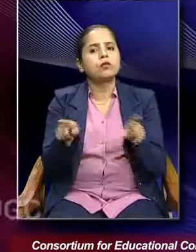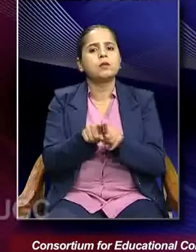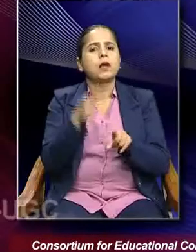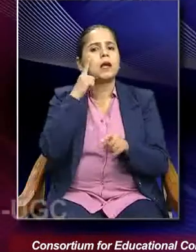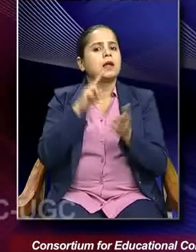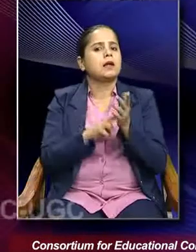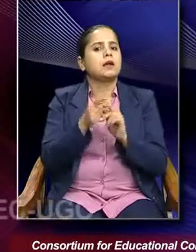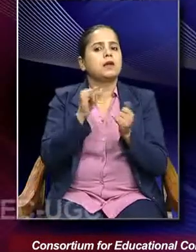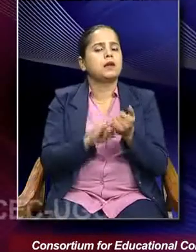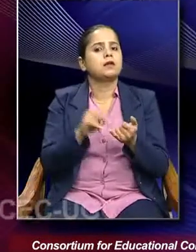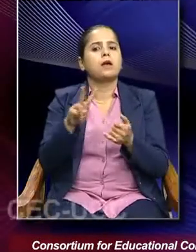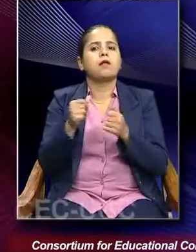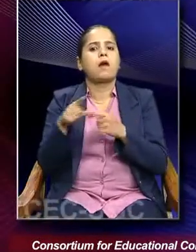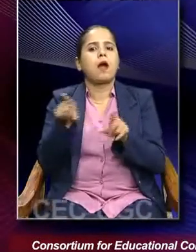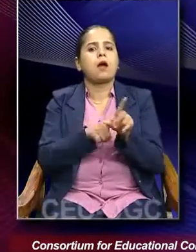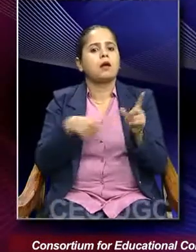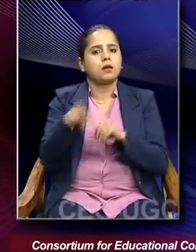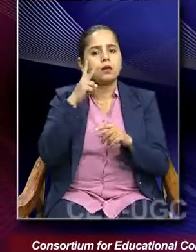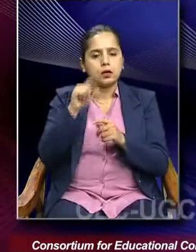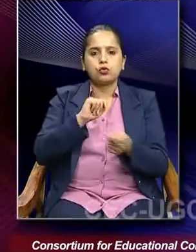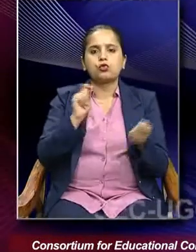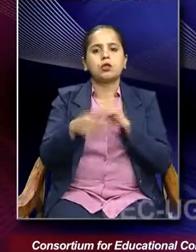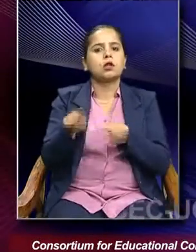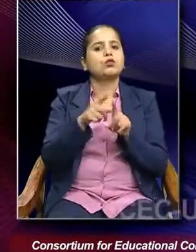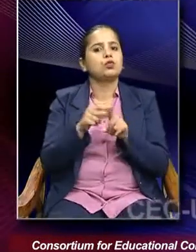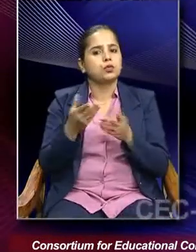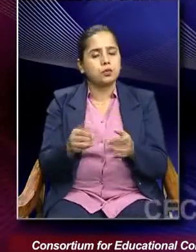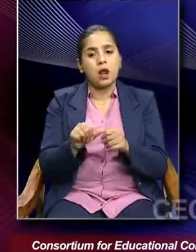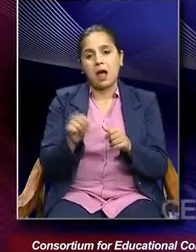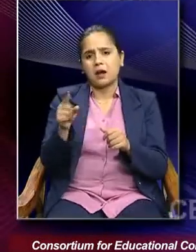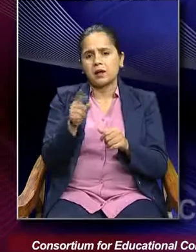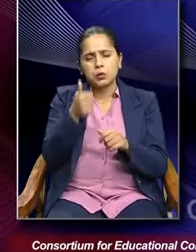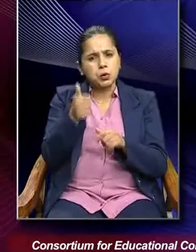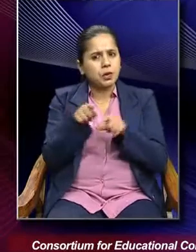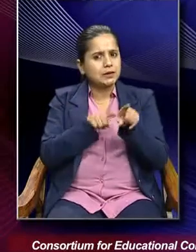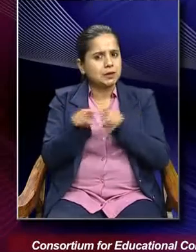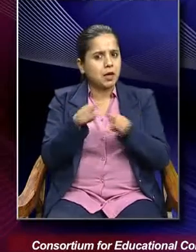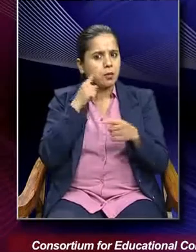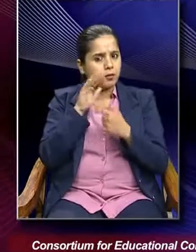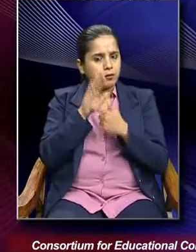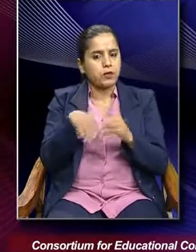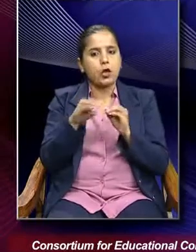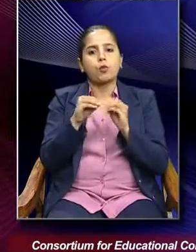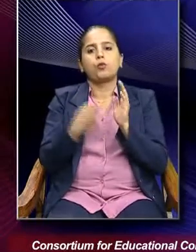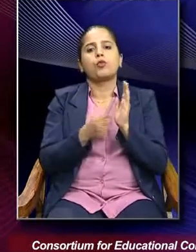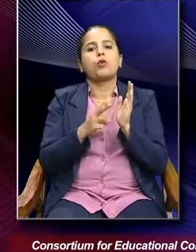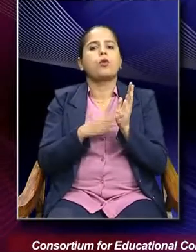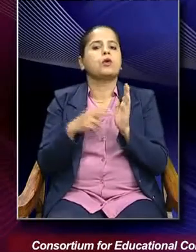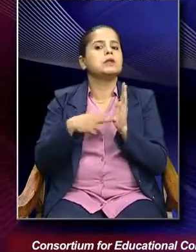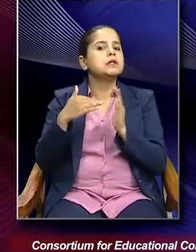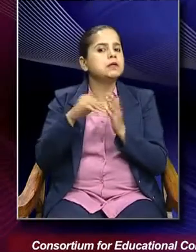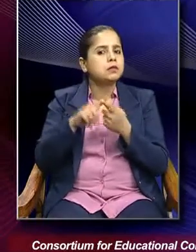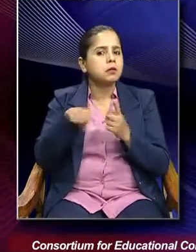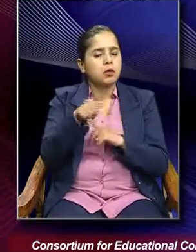Indus Valley Civilization. Another very good example of bronze casting can